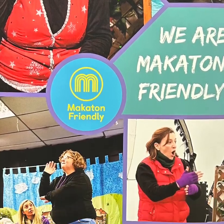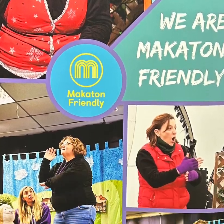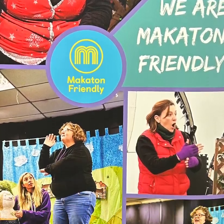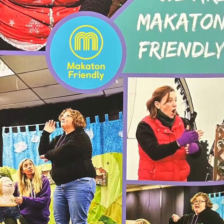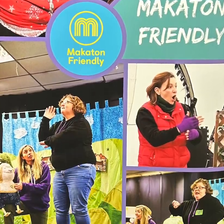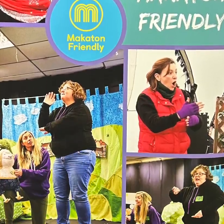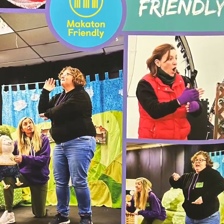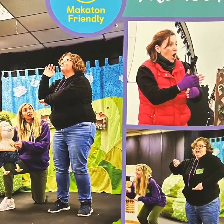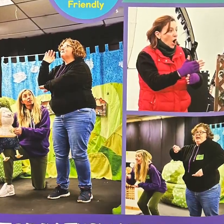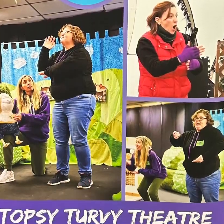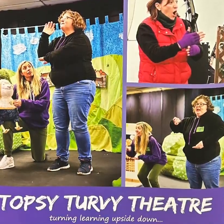work.